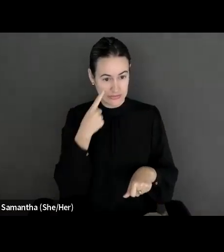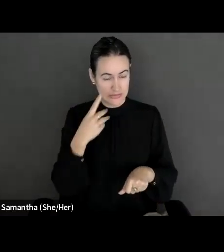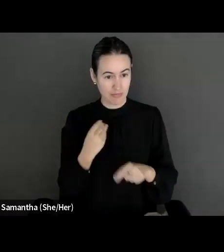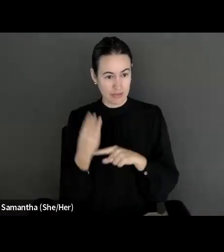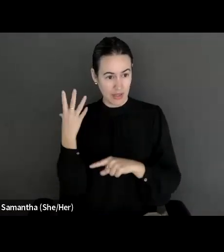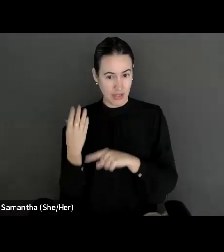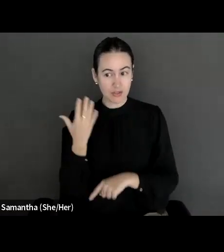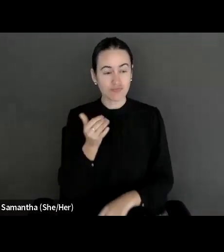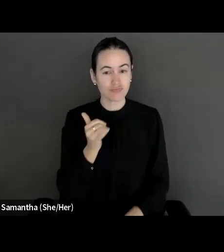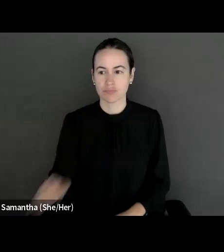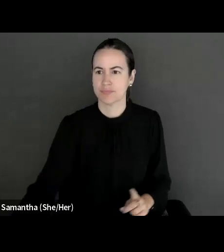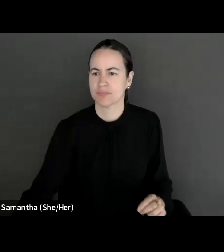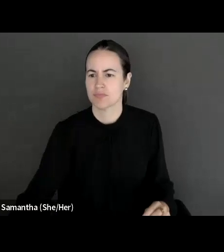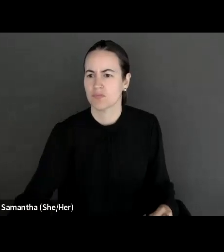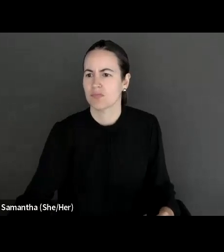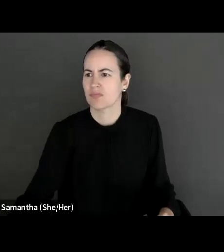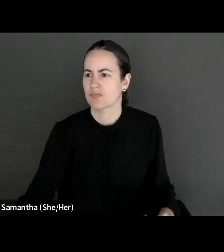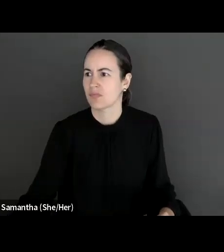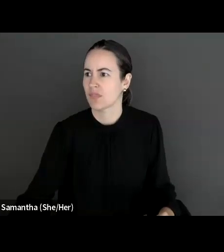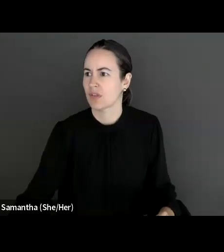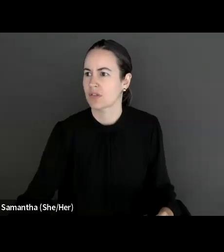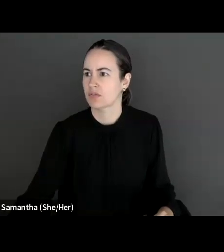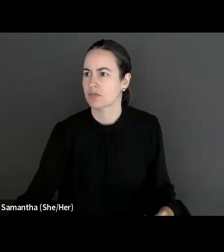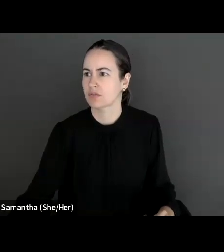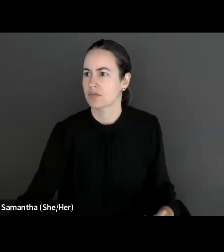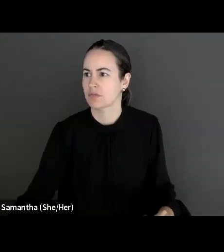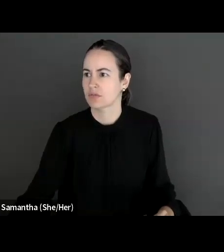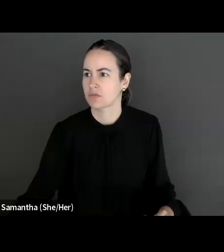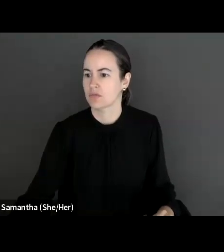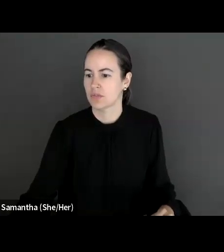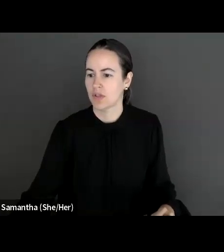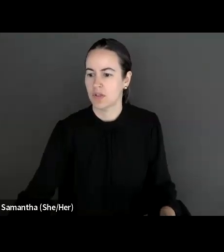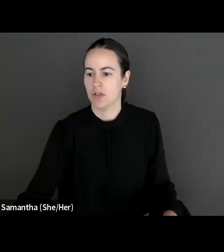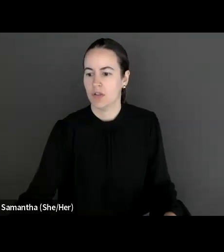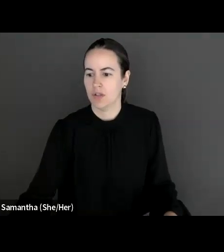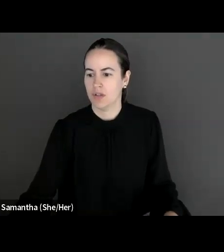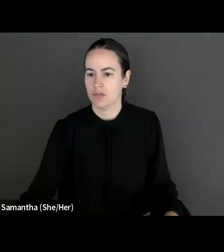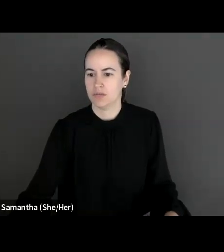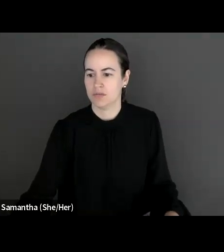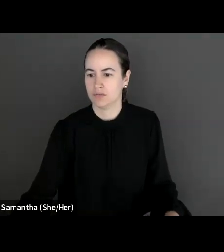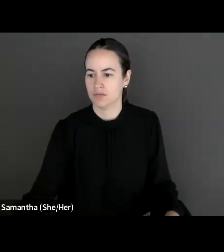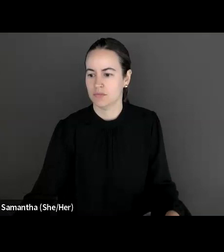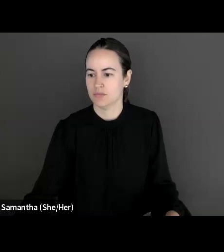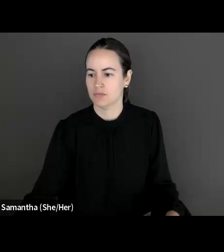Yes, we do it. Yes. Great. Okay. Well, thank you so much for the kind